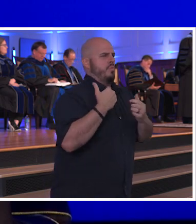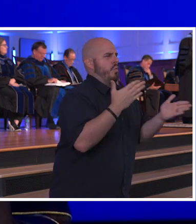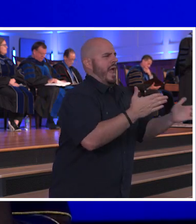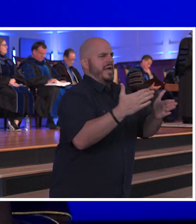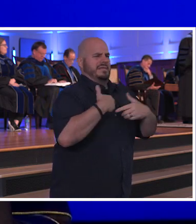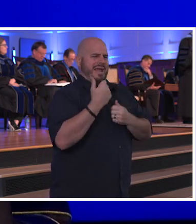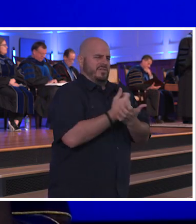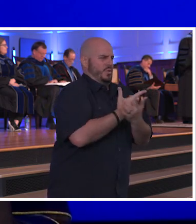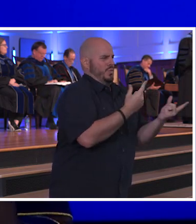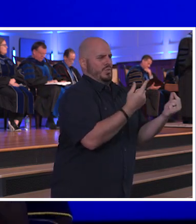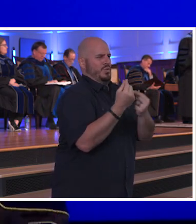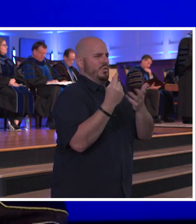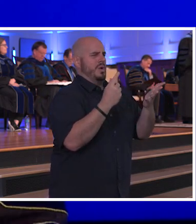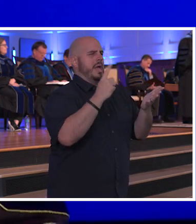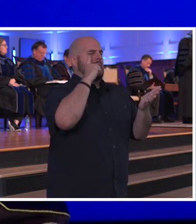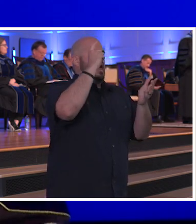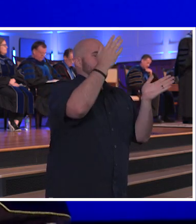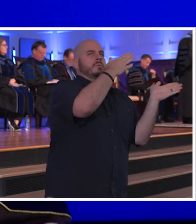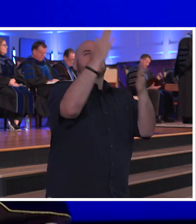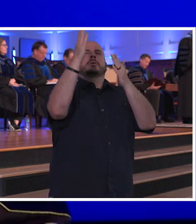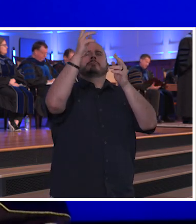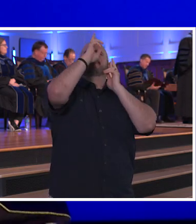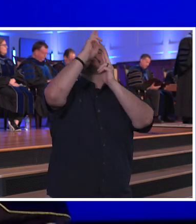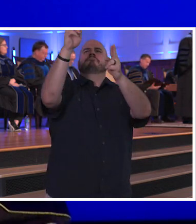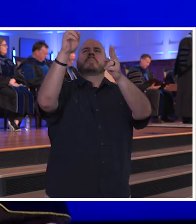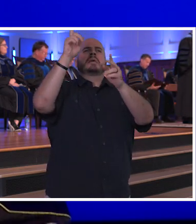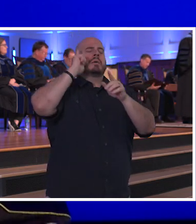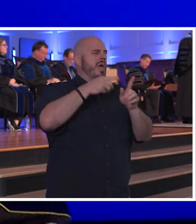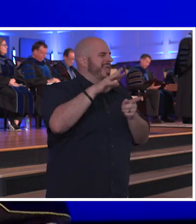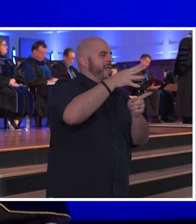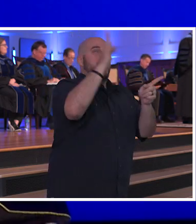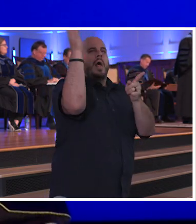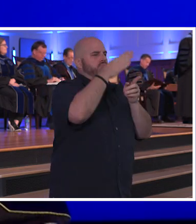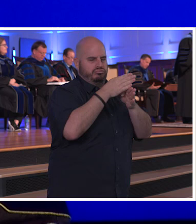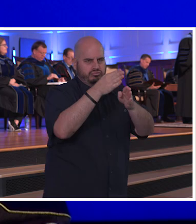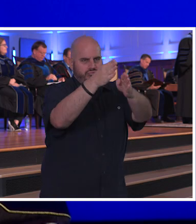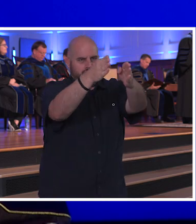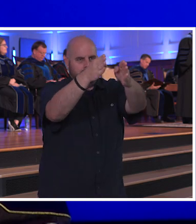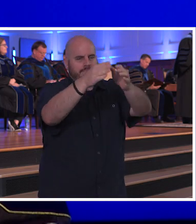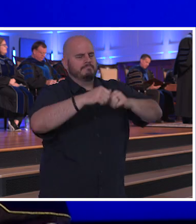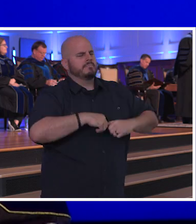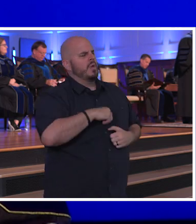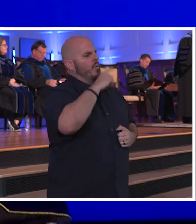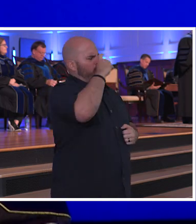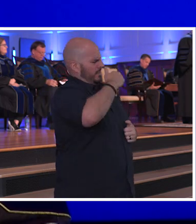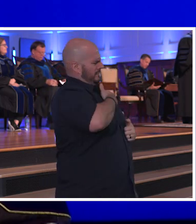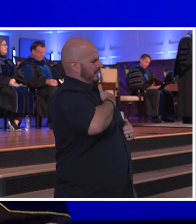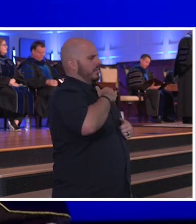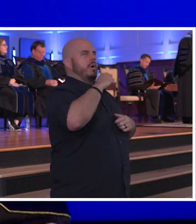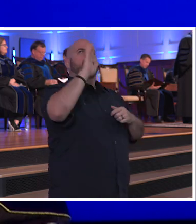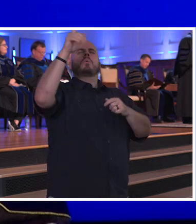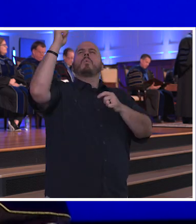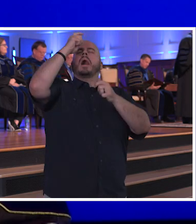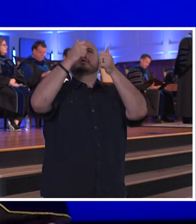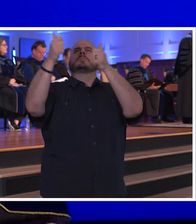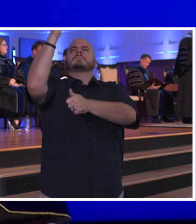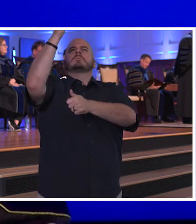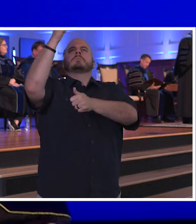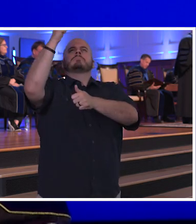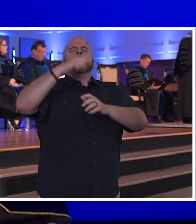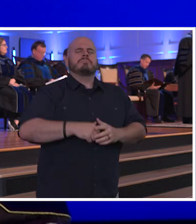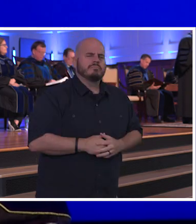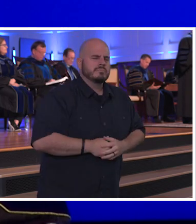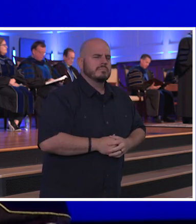straight your paths. Be not wise in your own eyes. Fear the Lord and turn away from evil. It